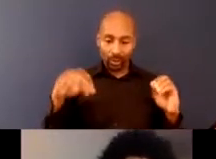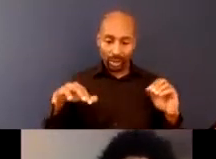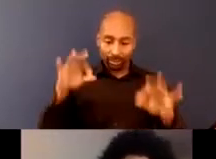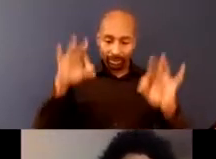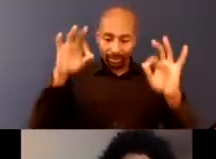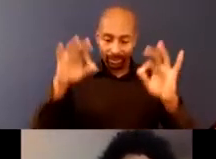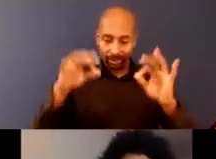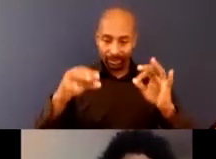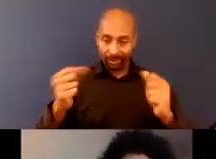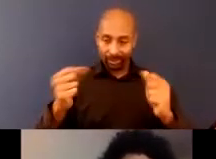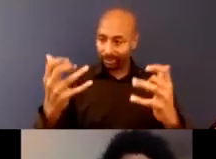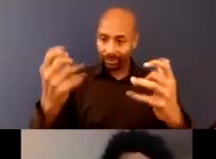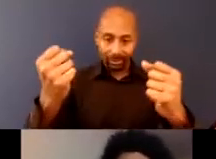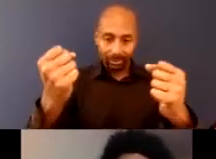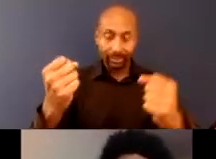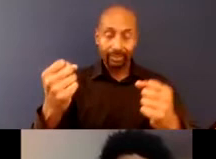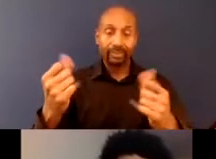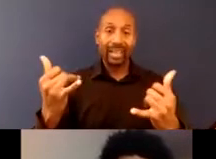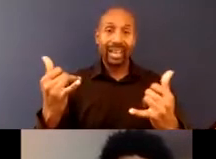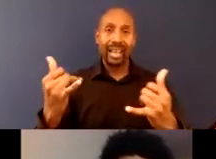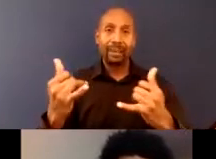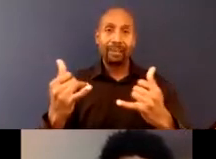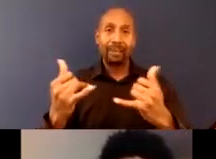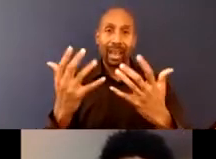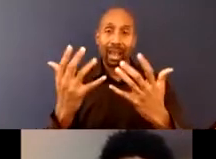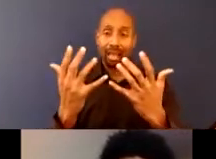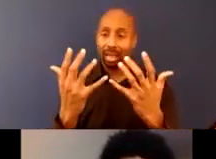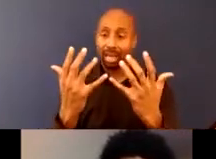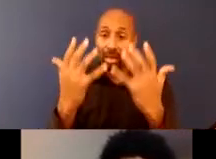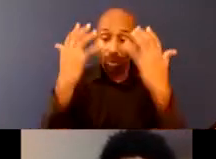in what I cannot tell my father.